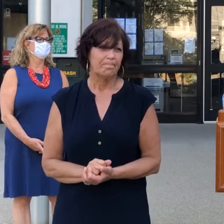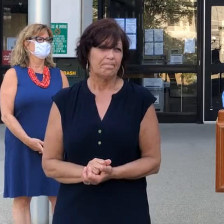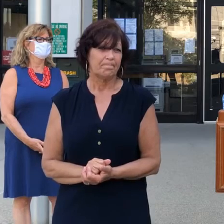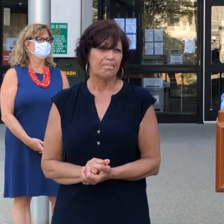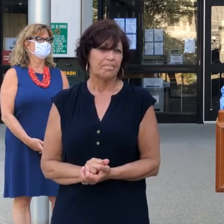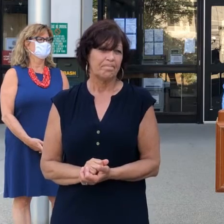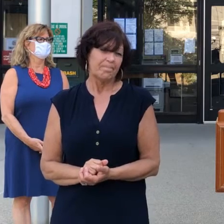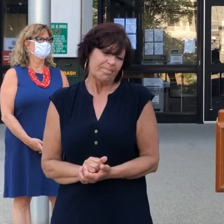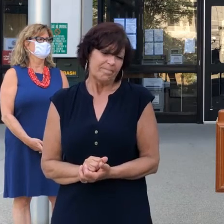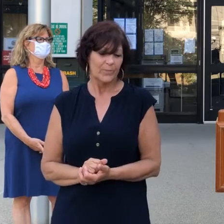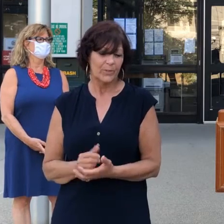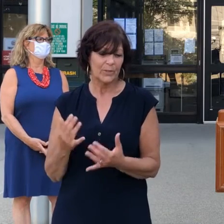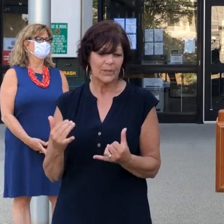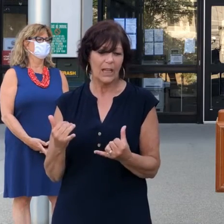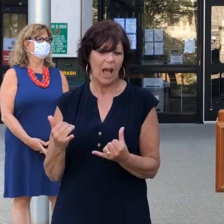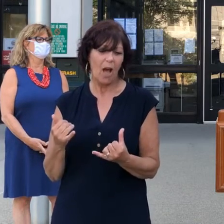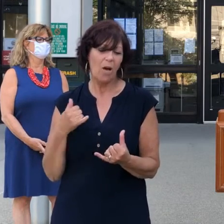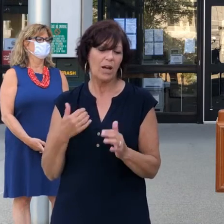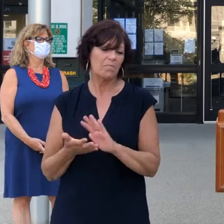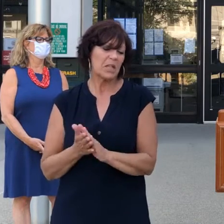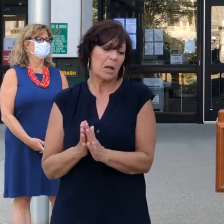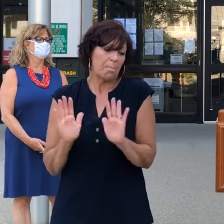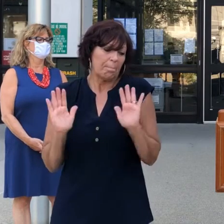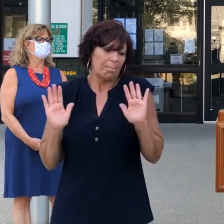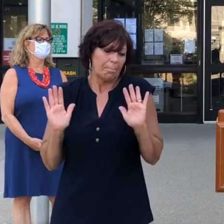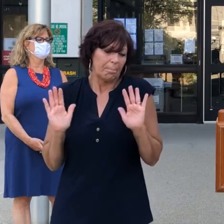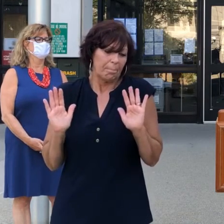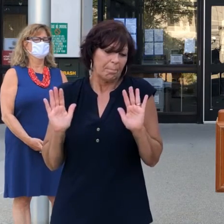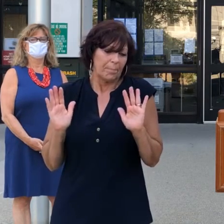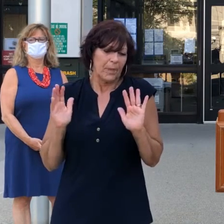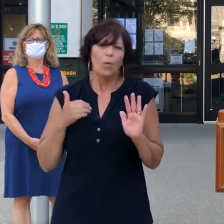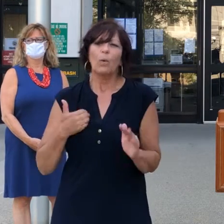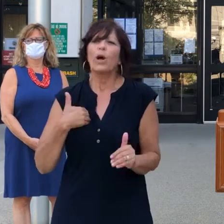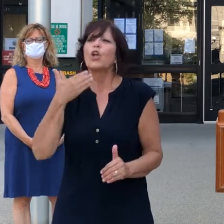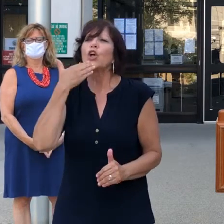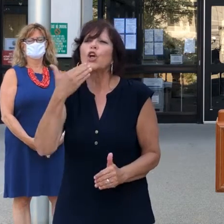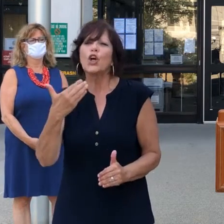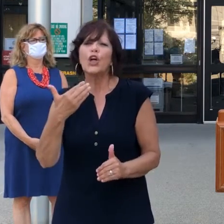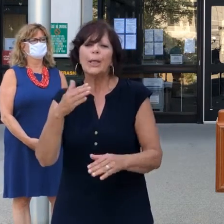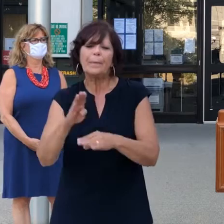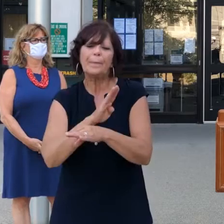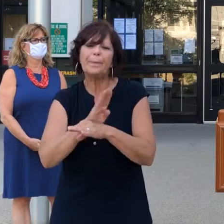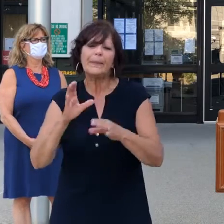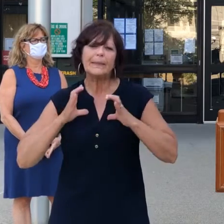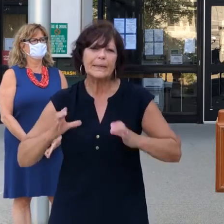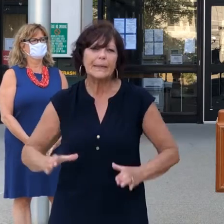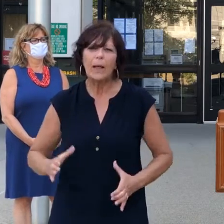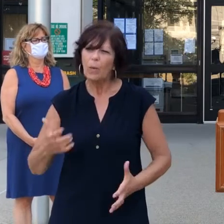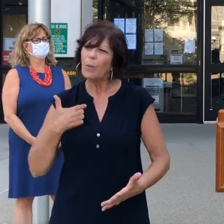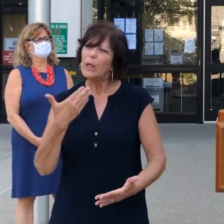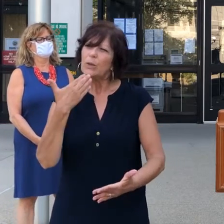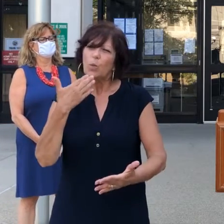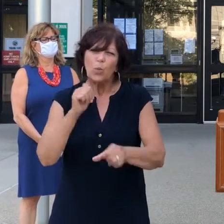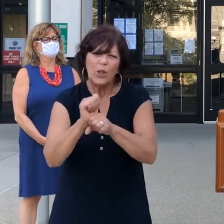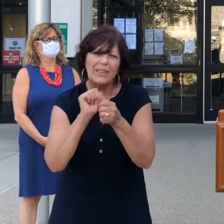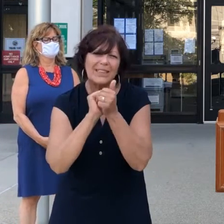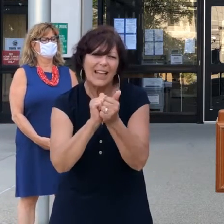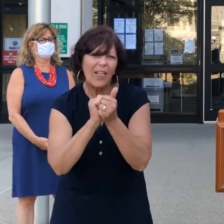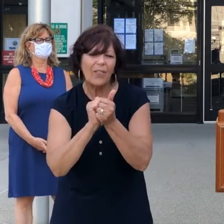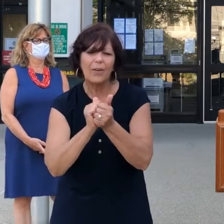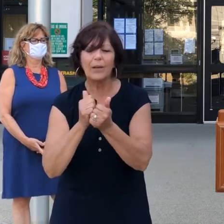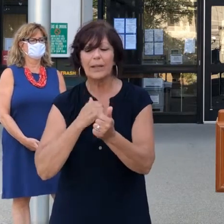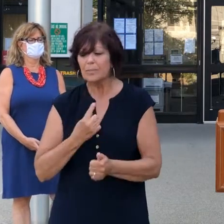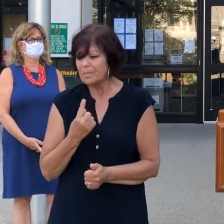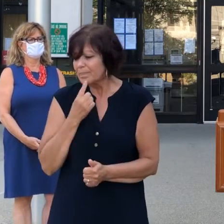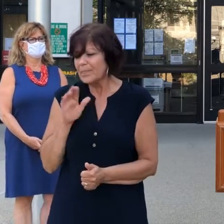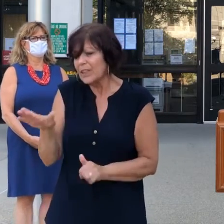At this point, I'm just gotten to a point where we want good corporate citizens here. We want to work together, and I'm very disappointed in their